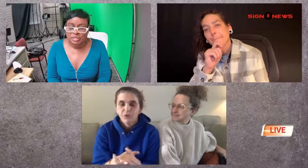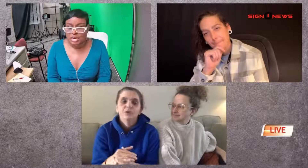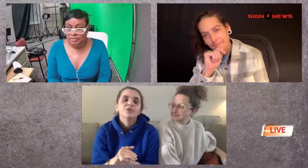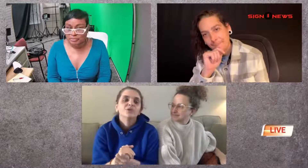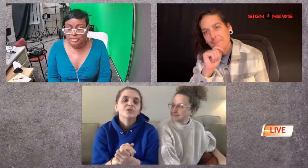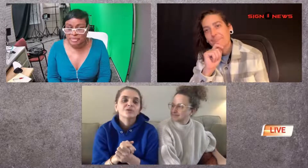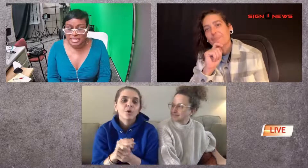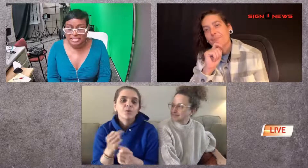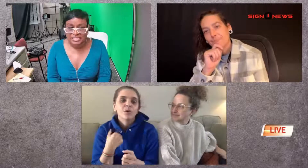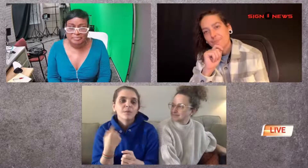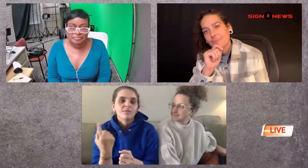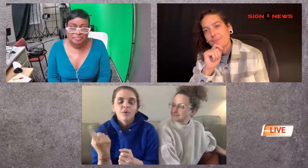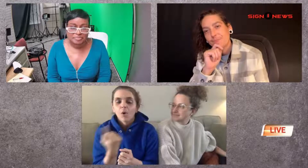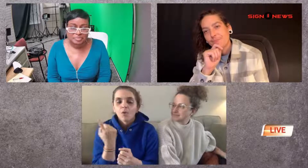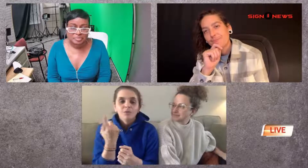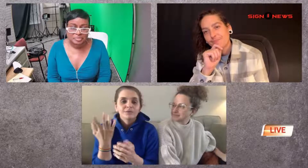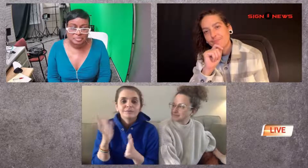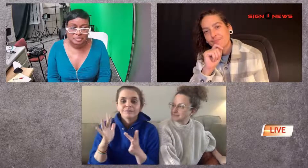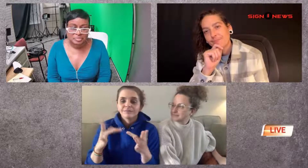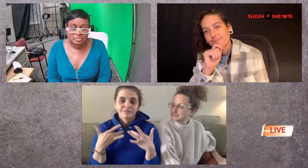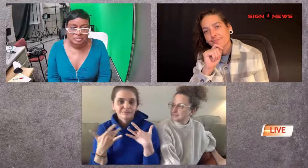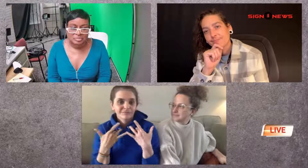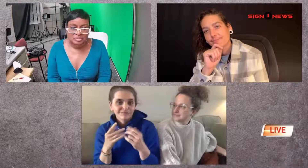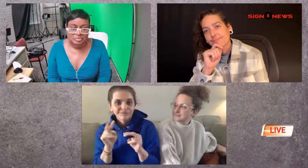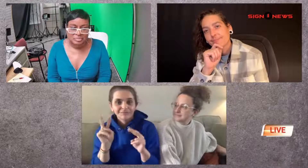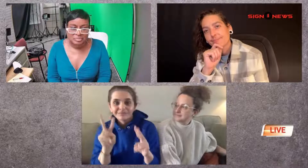So I'm a childhood friend of Becca's.